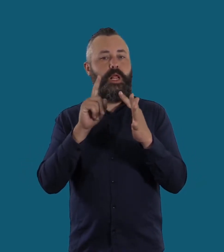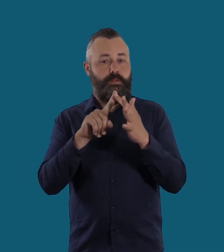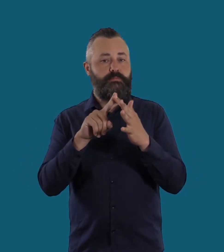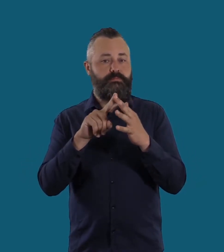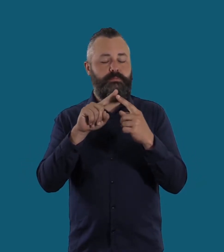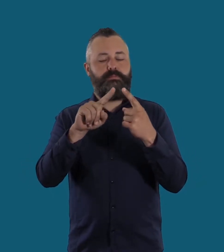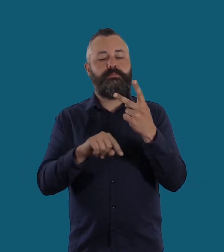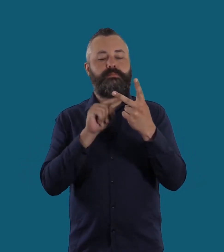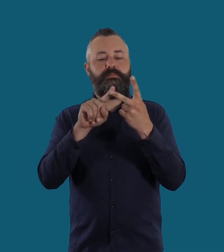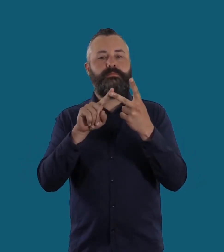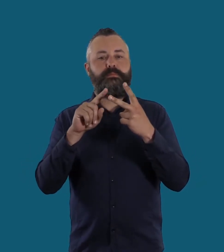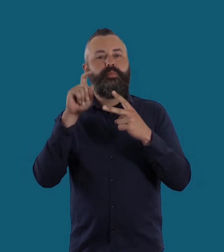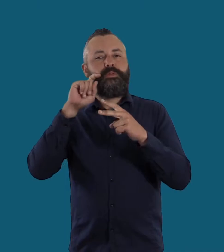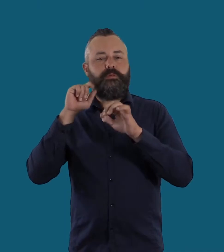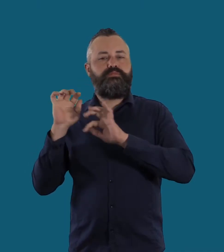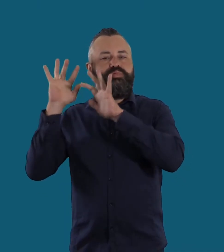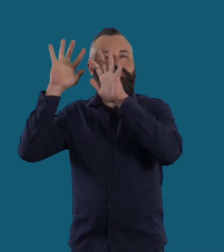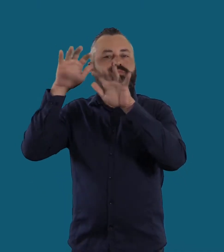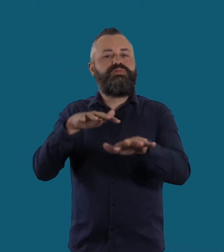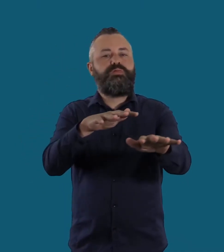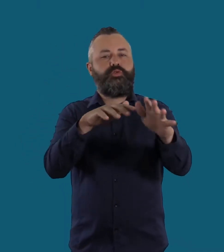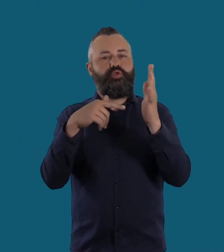outlining what are they and what causes them.